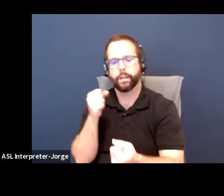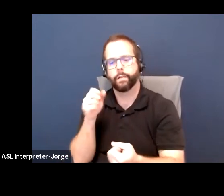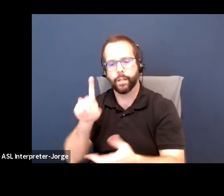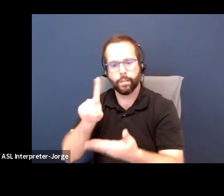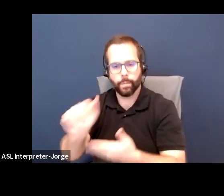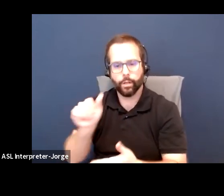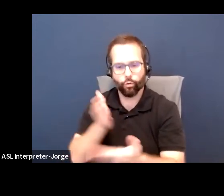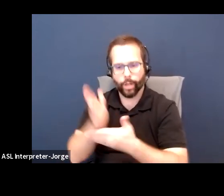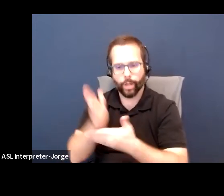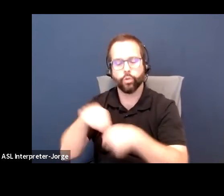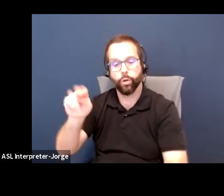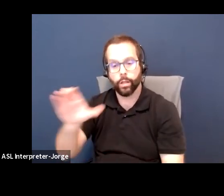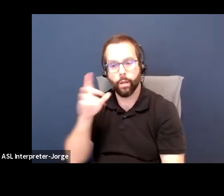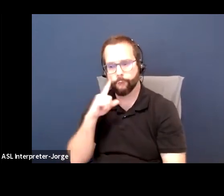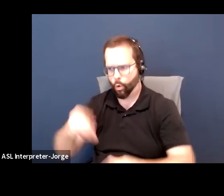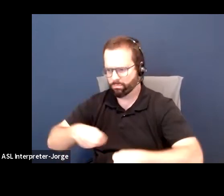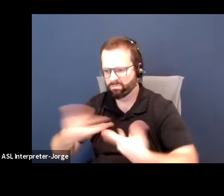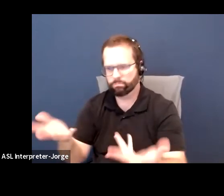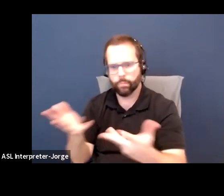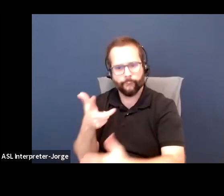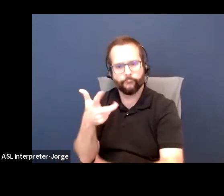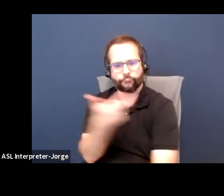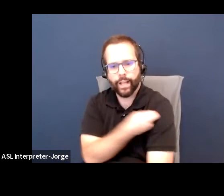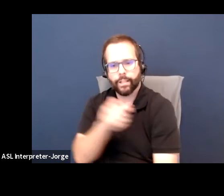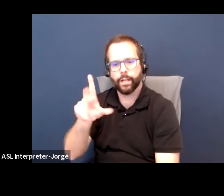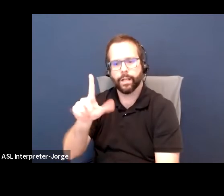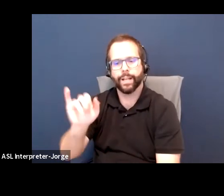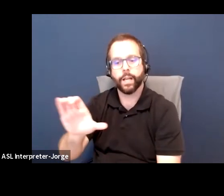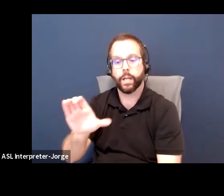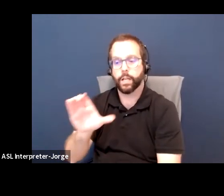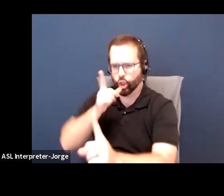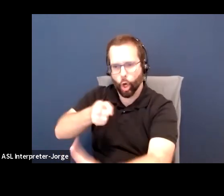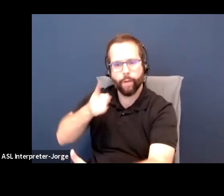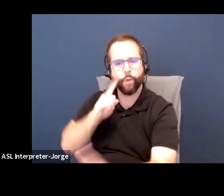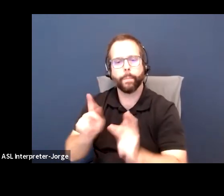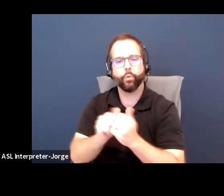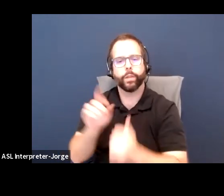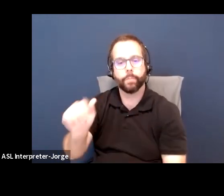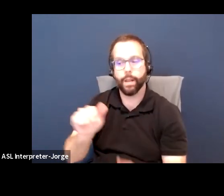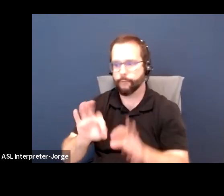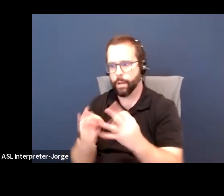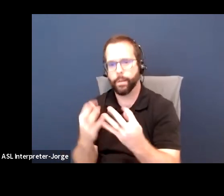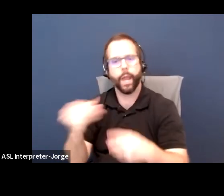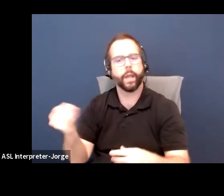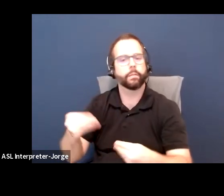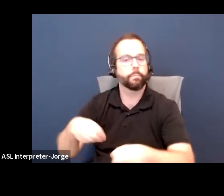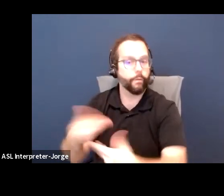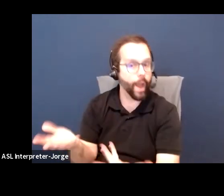do vaccine clinics targeted to people with disabilities, families, and providers